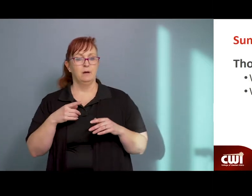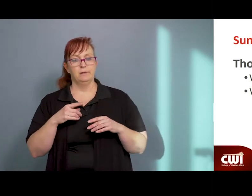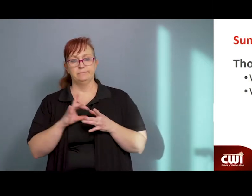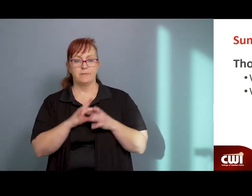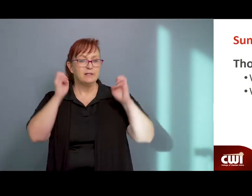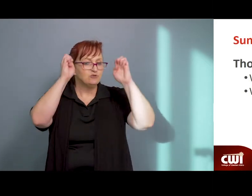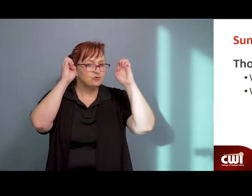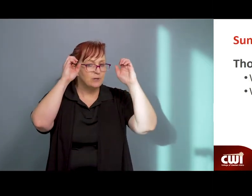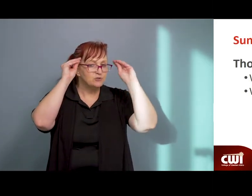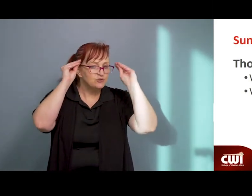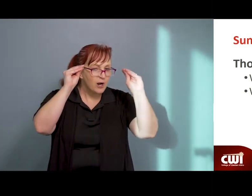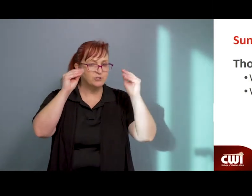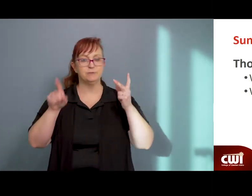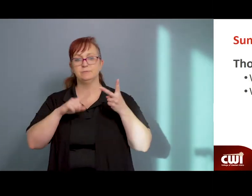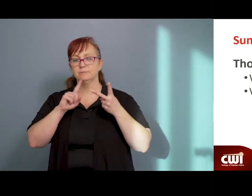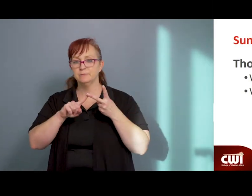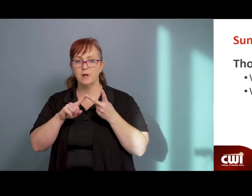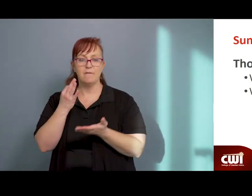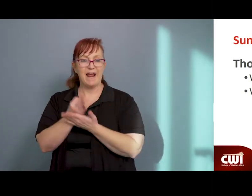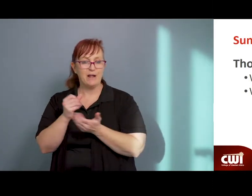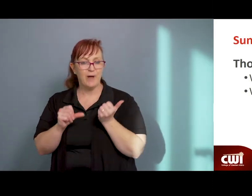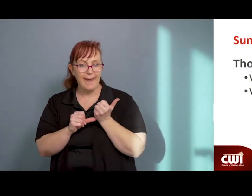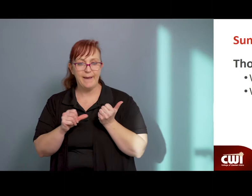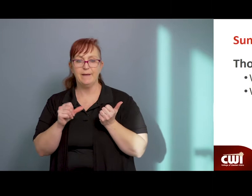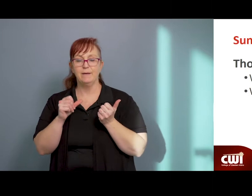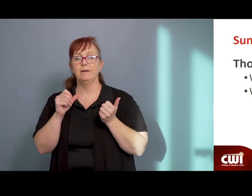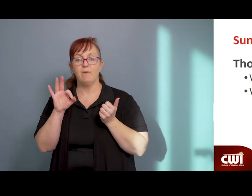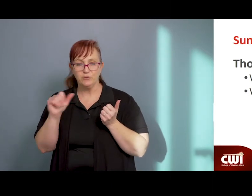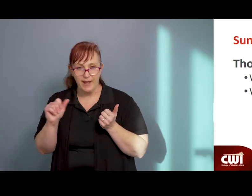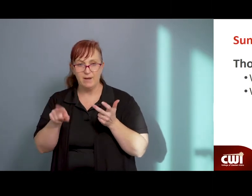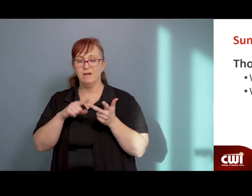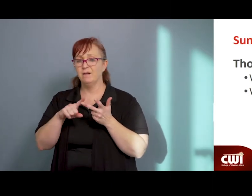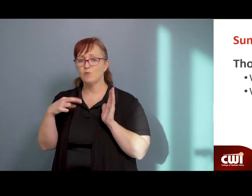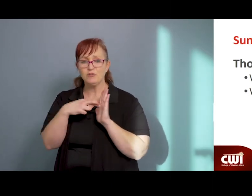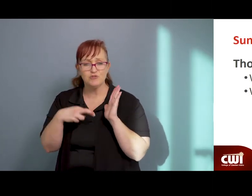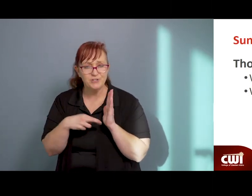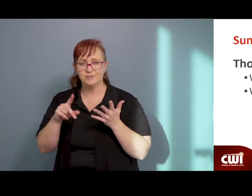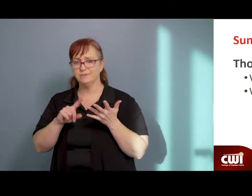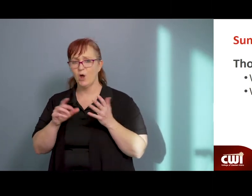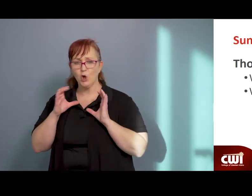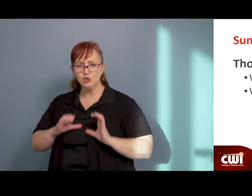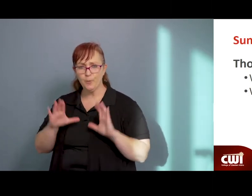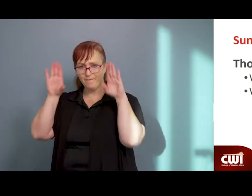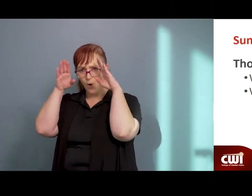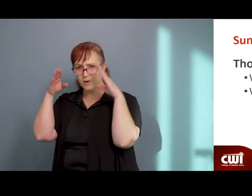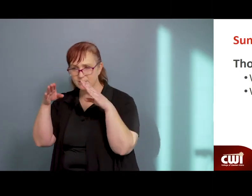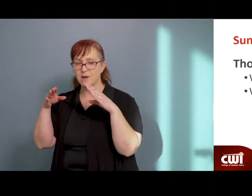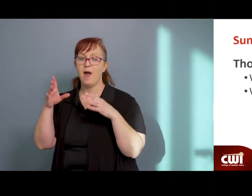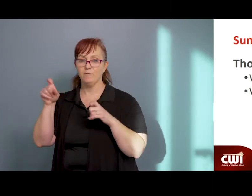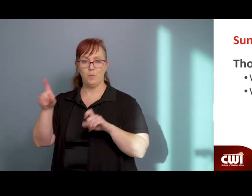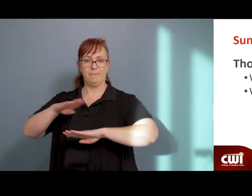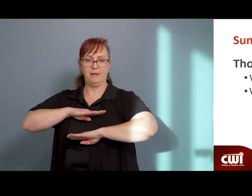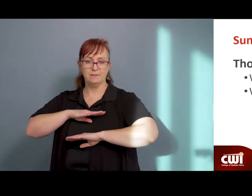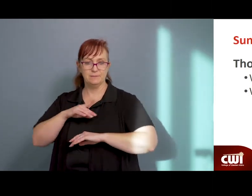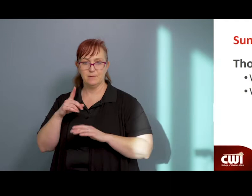meet on the financial aid front, registration front, and the consumer focus that we have to focus on